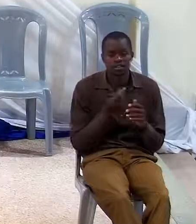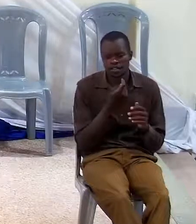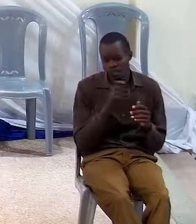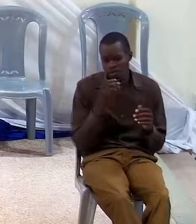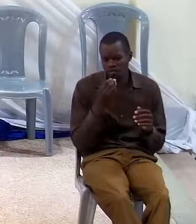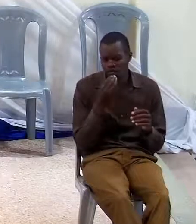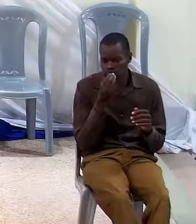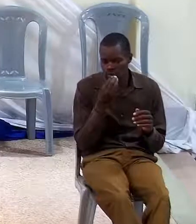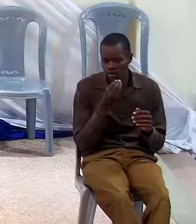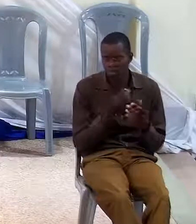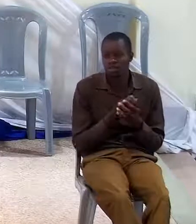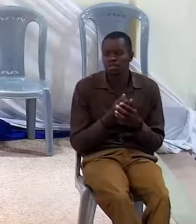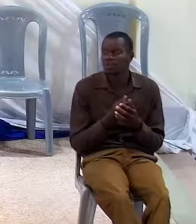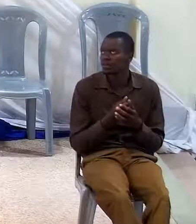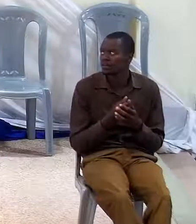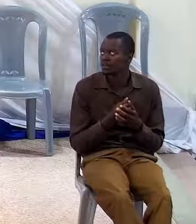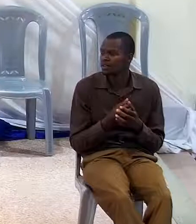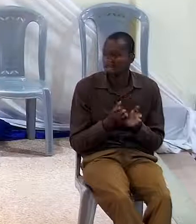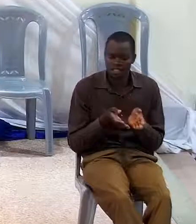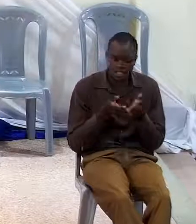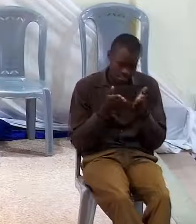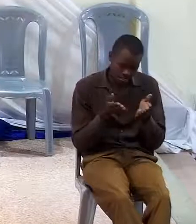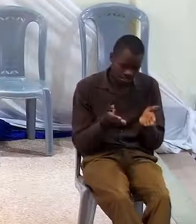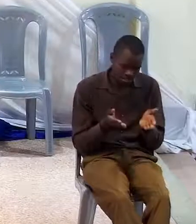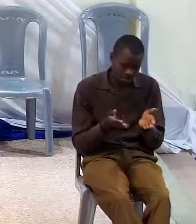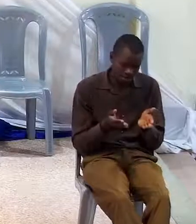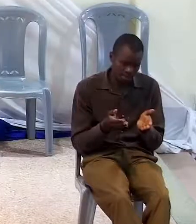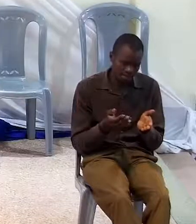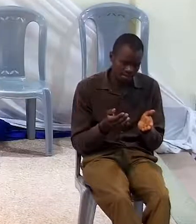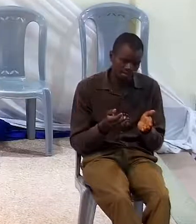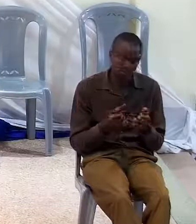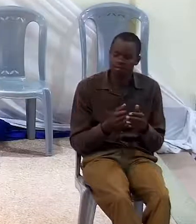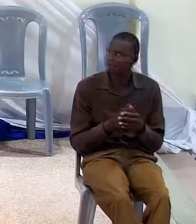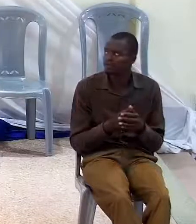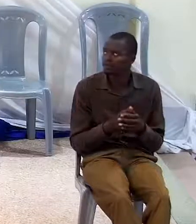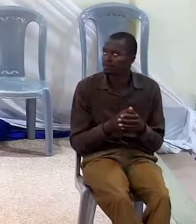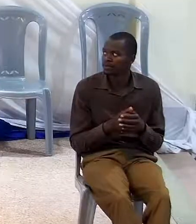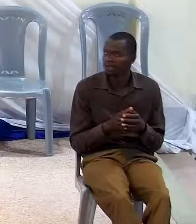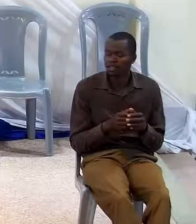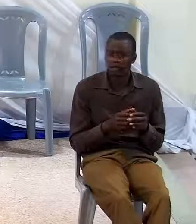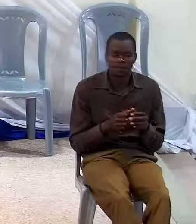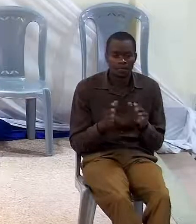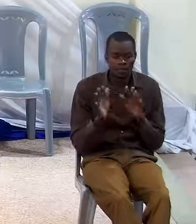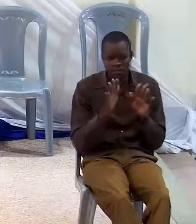offered that characterizes a good party